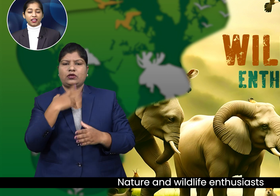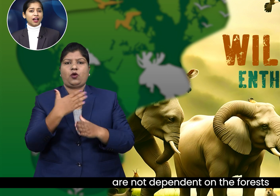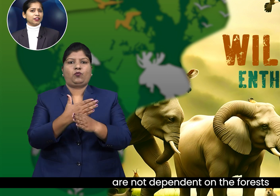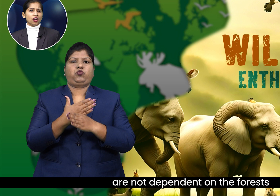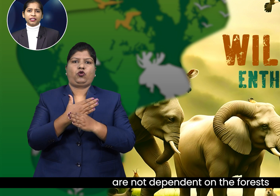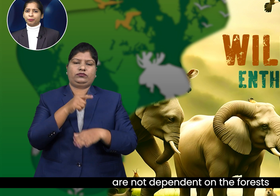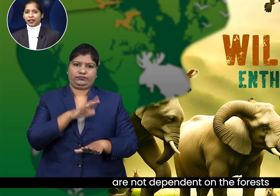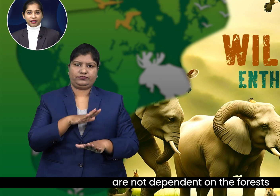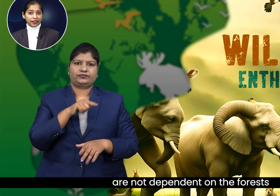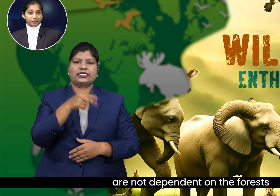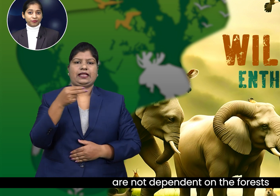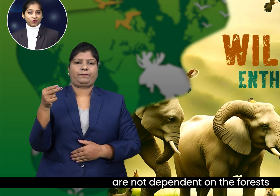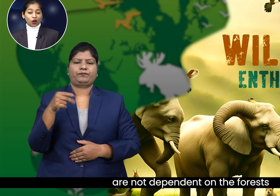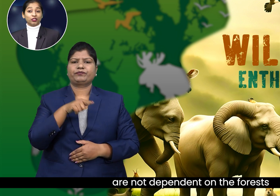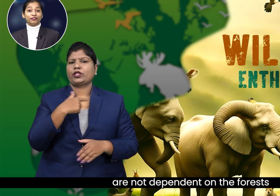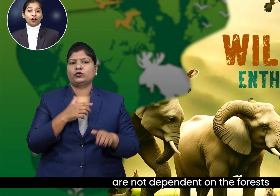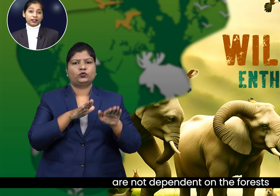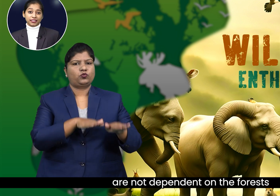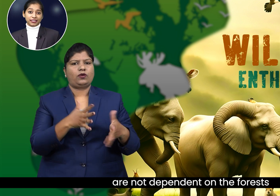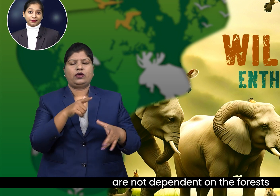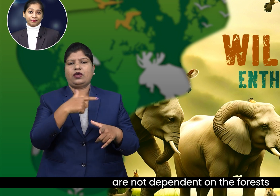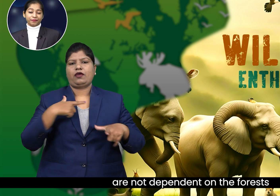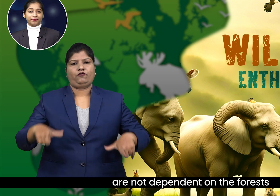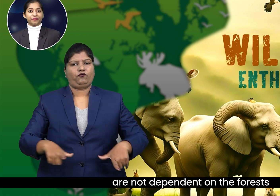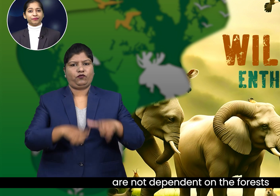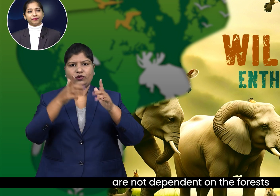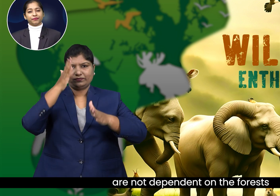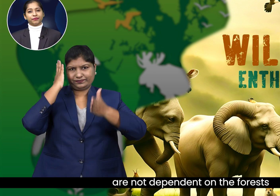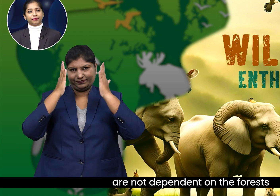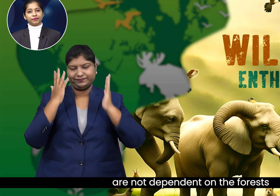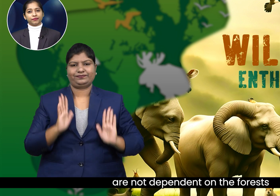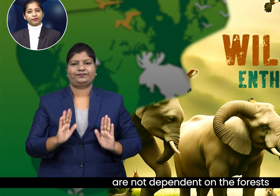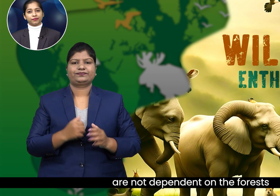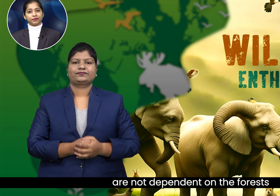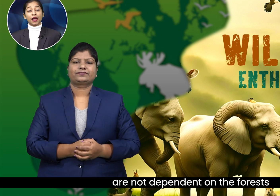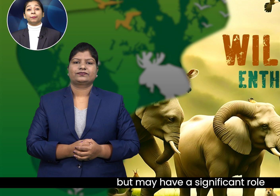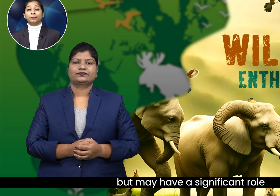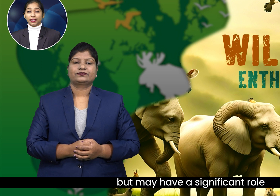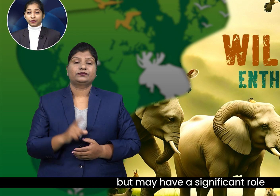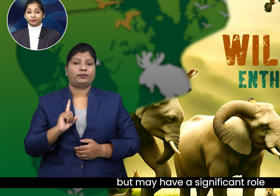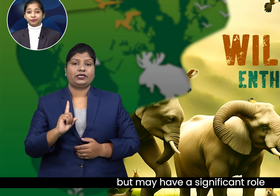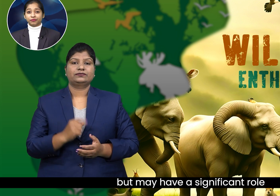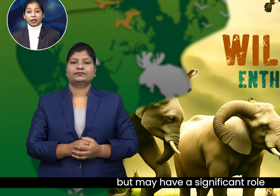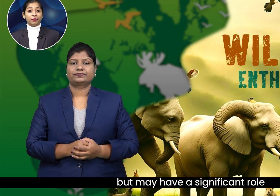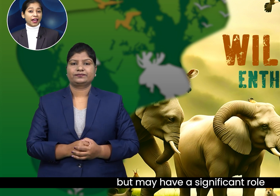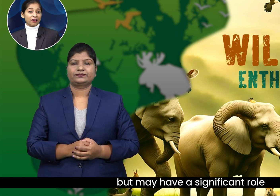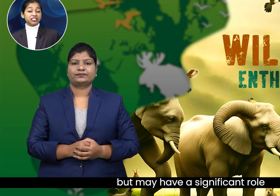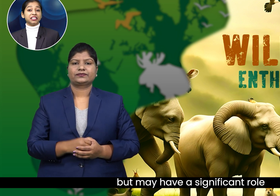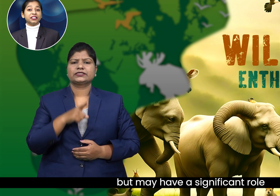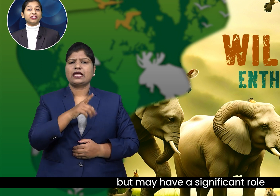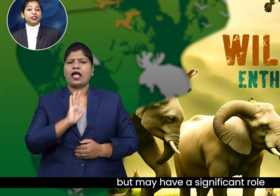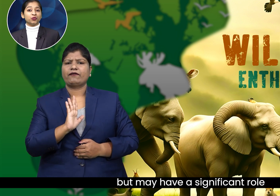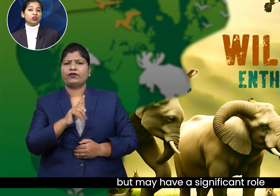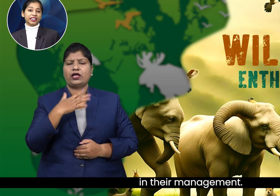are not dependent on the forests. but may have